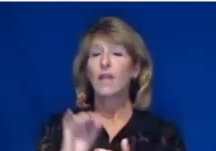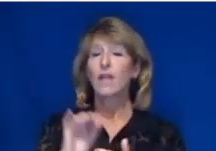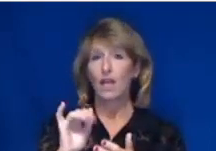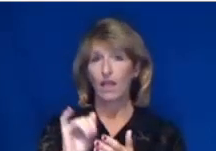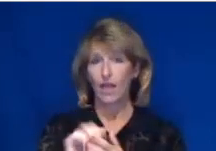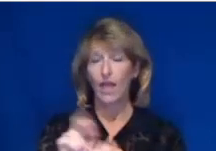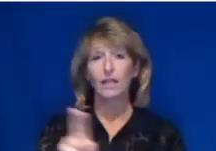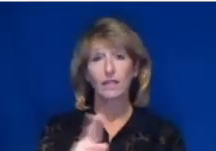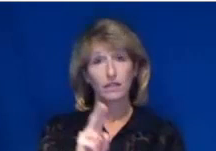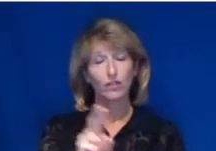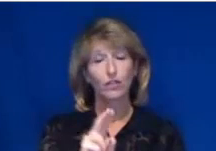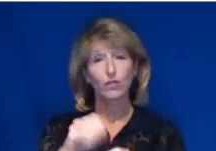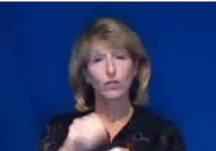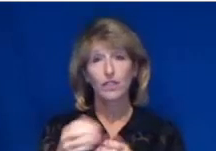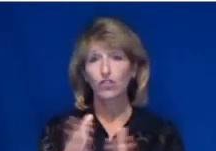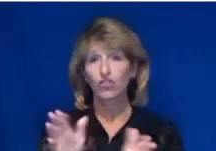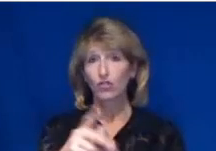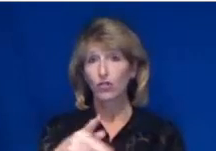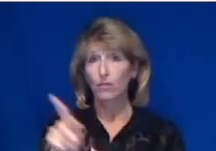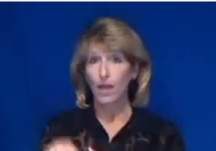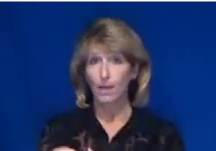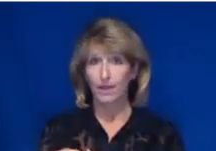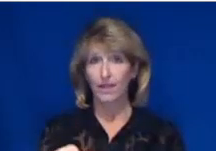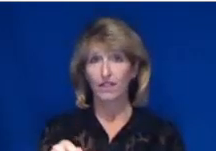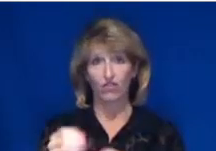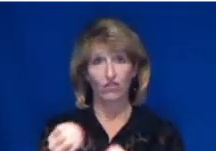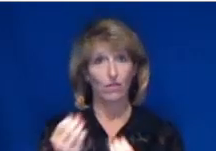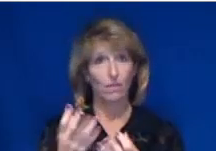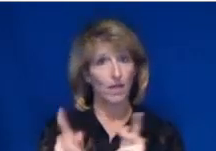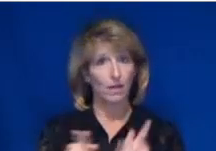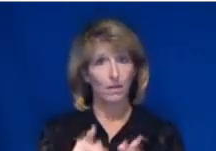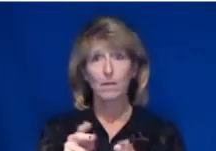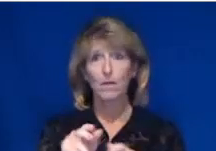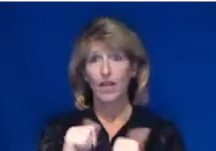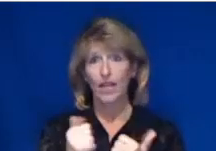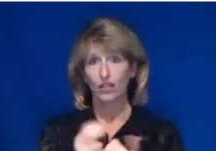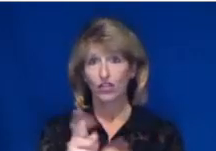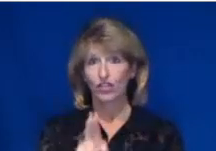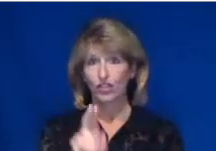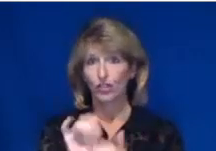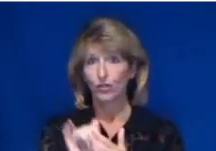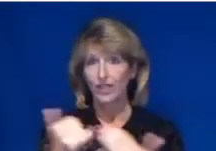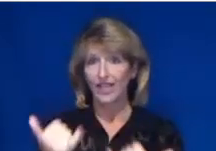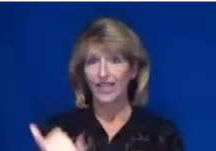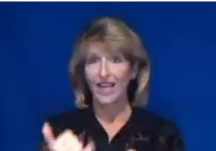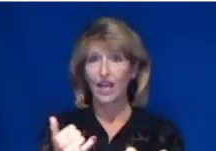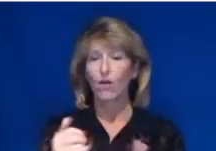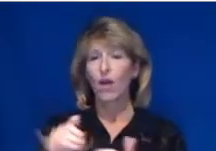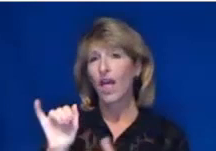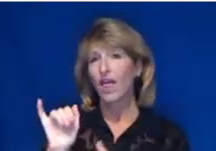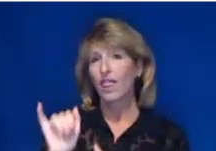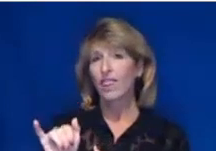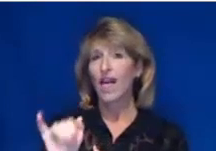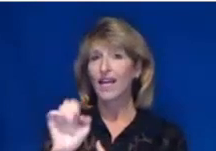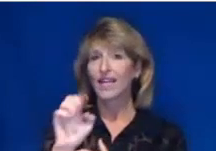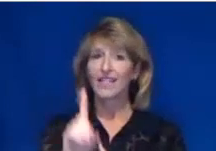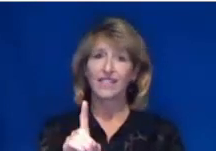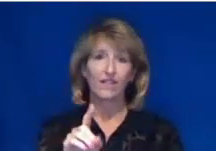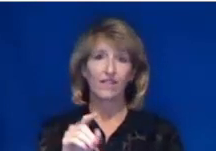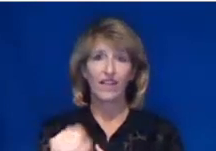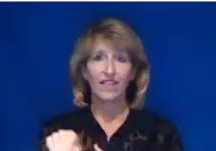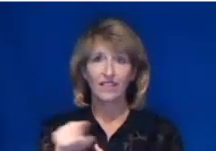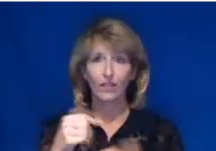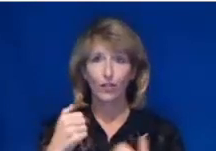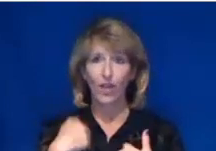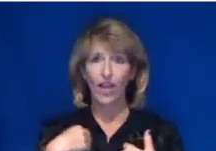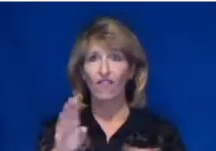The second tool is called the GAIN Short Screener, which is used with general populations. Many agencies use